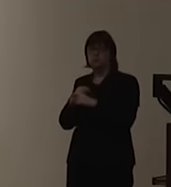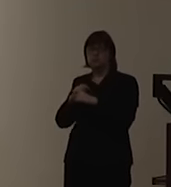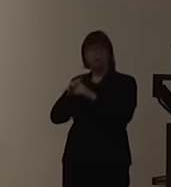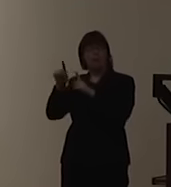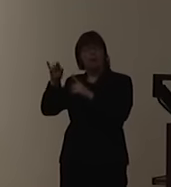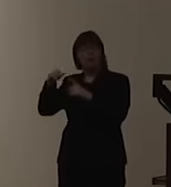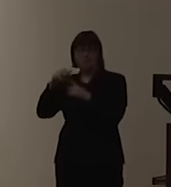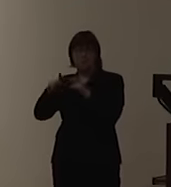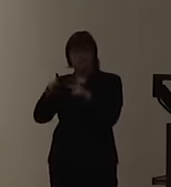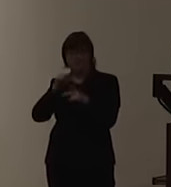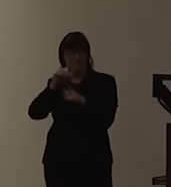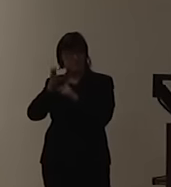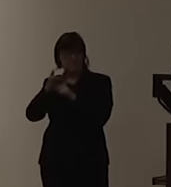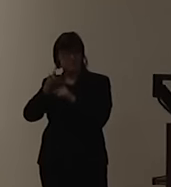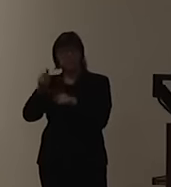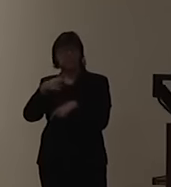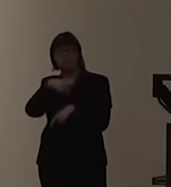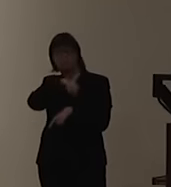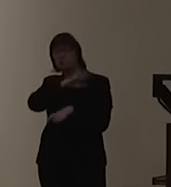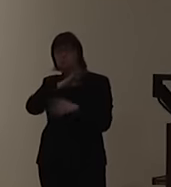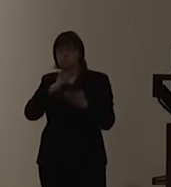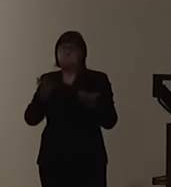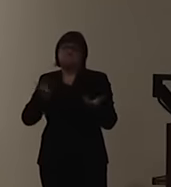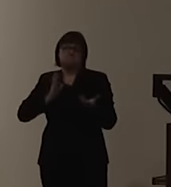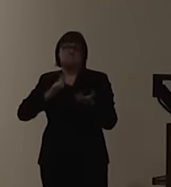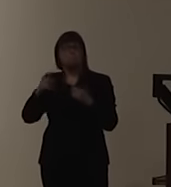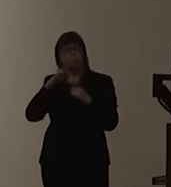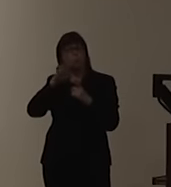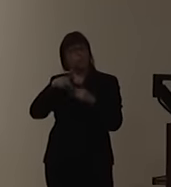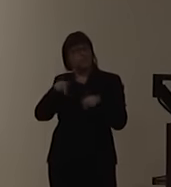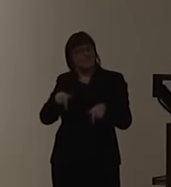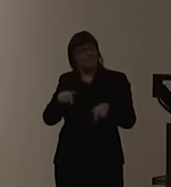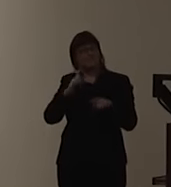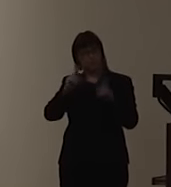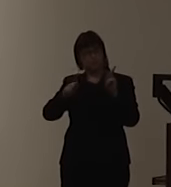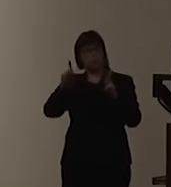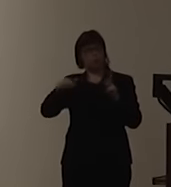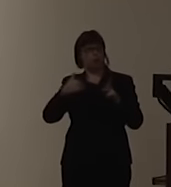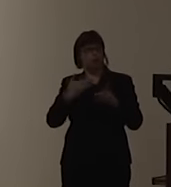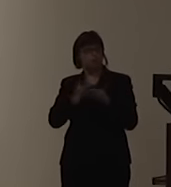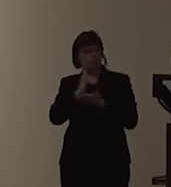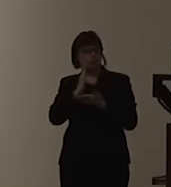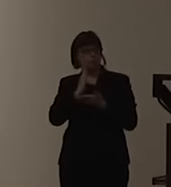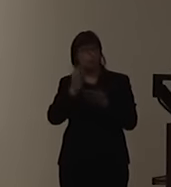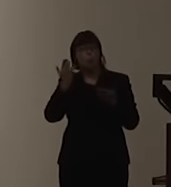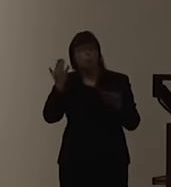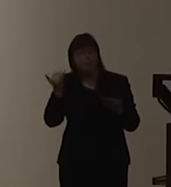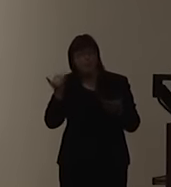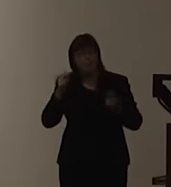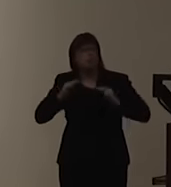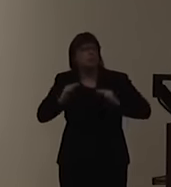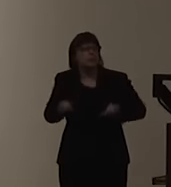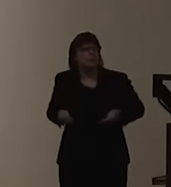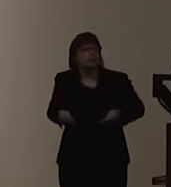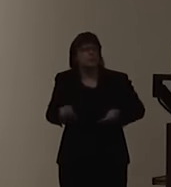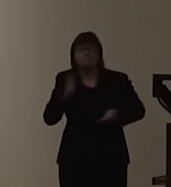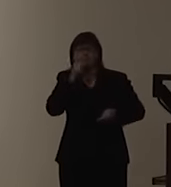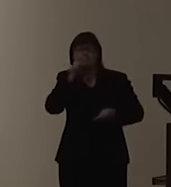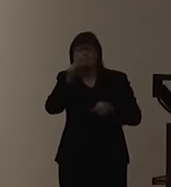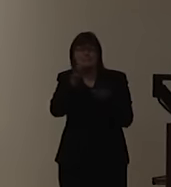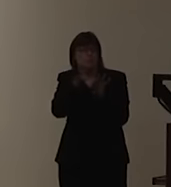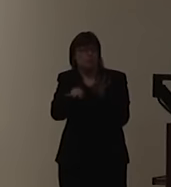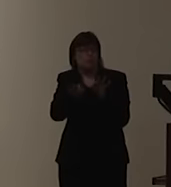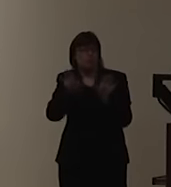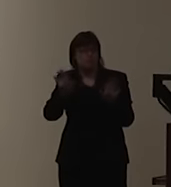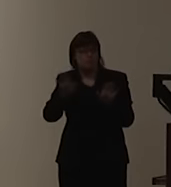Because you're allowed to say that people should have rights just because they're human. And I